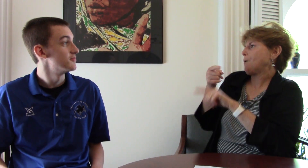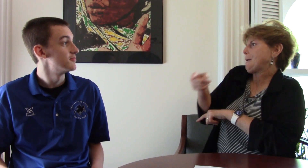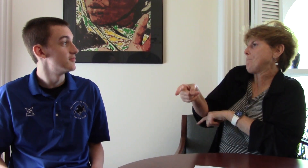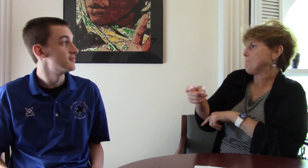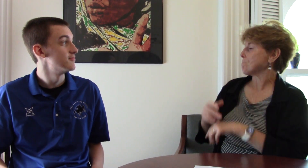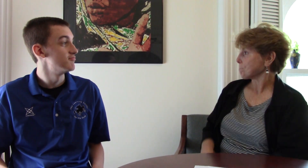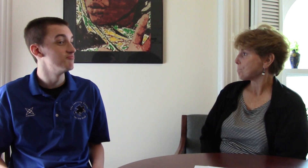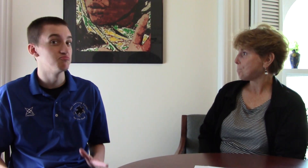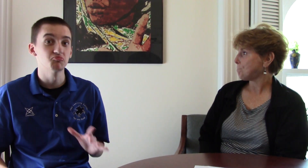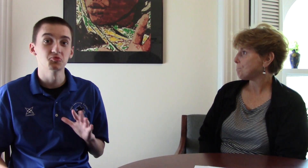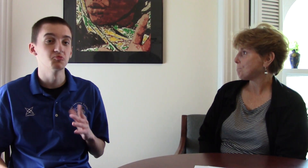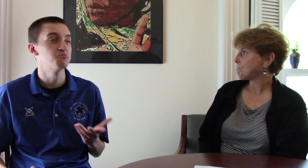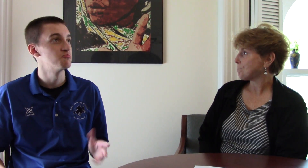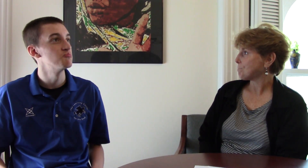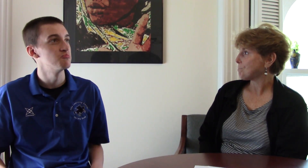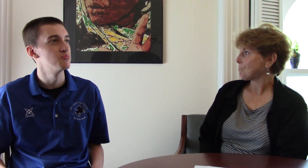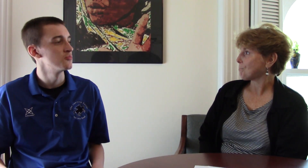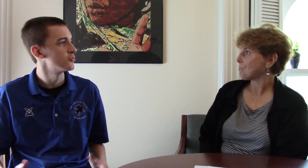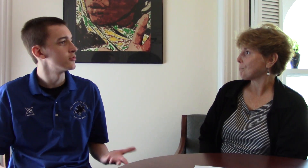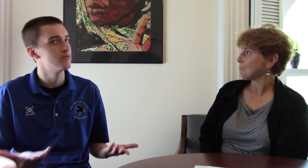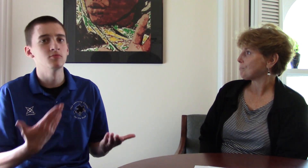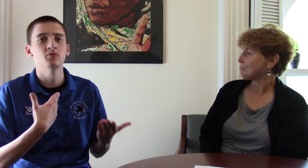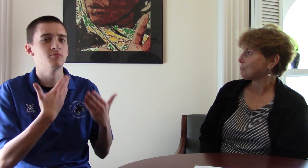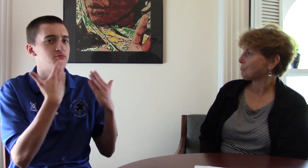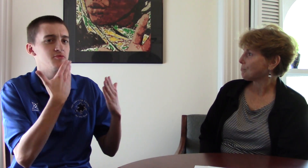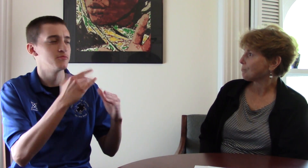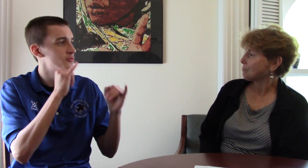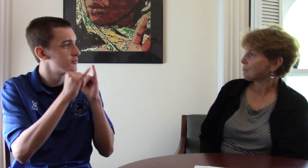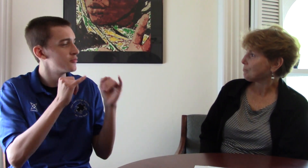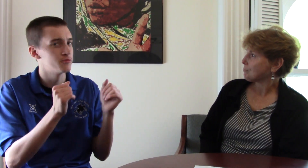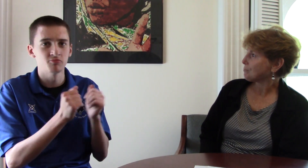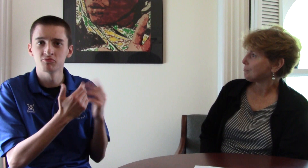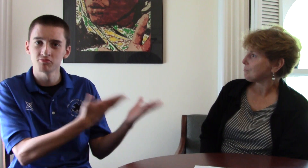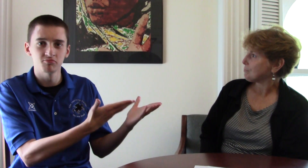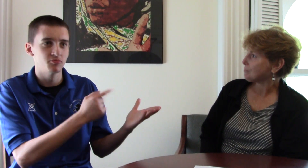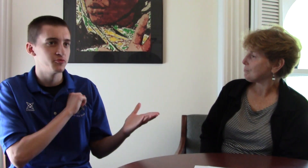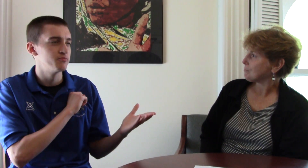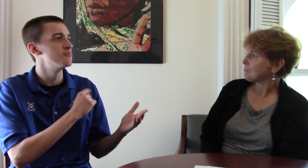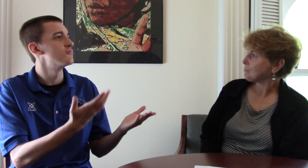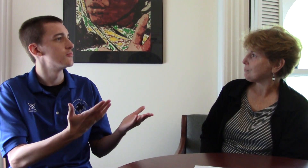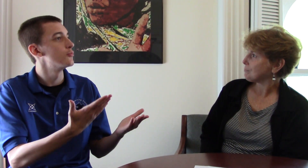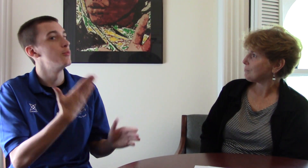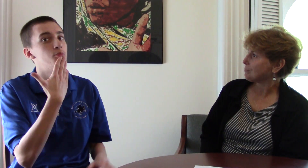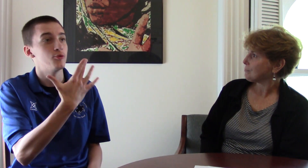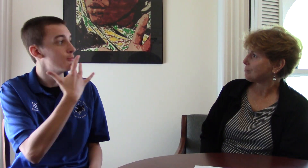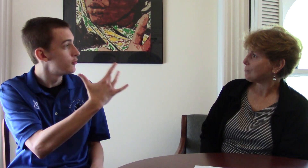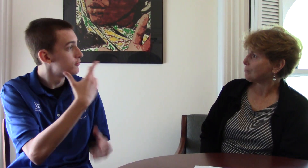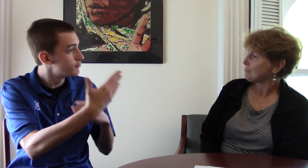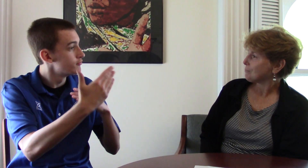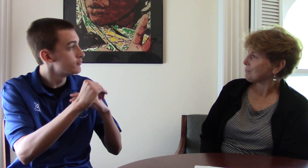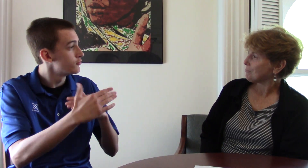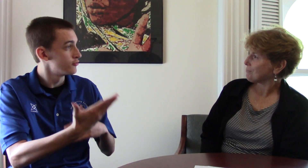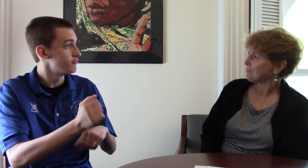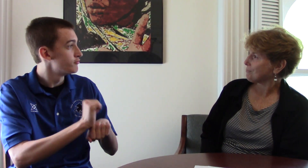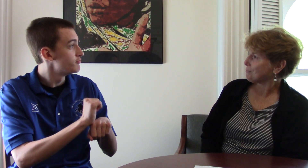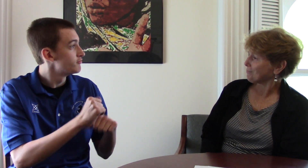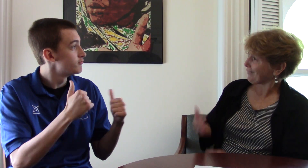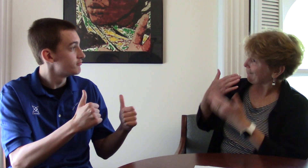to tell us about himself. Great. Thank you so much for interviewing with me today and good luck with your new